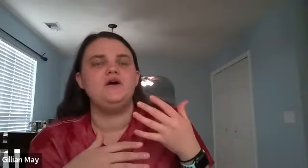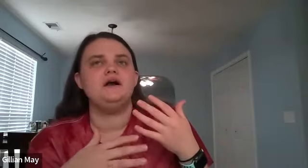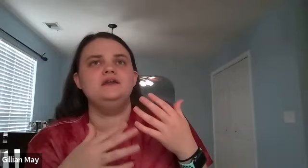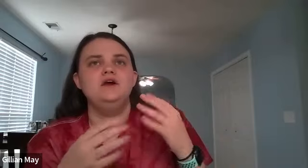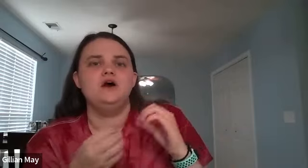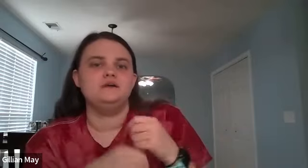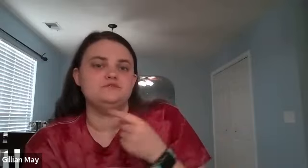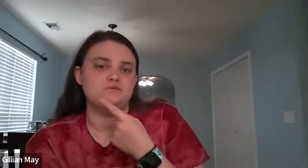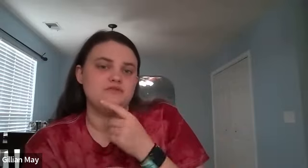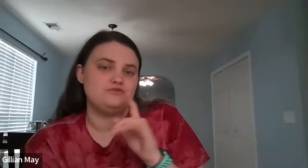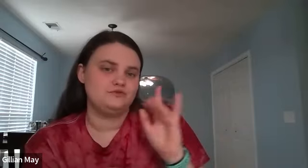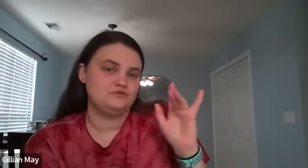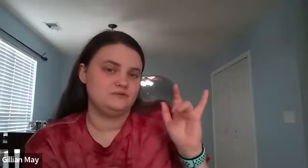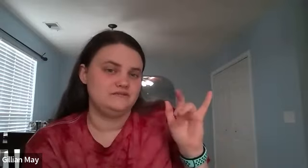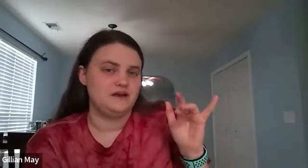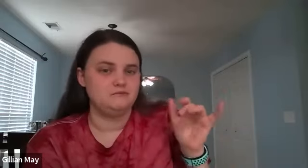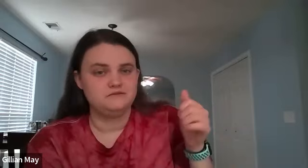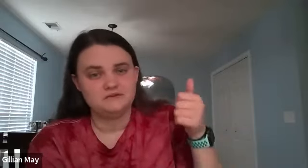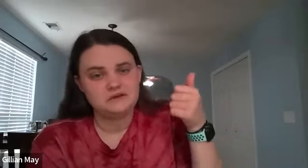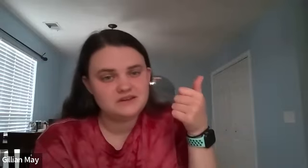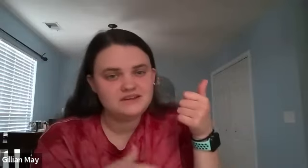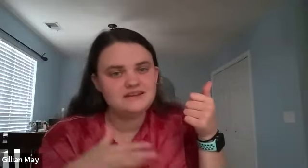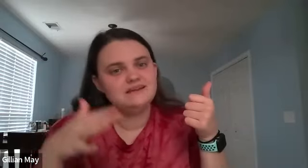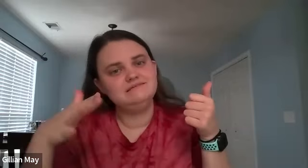on our numbers 1 through 25? We feel good.